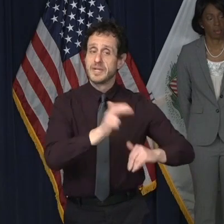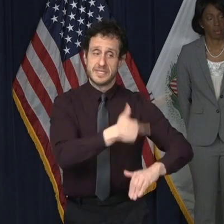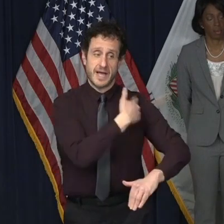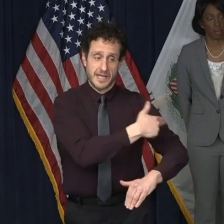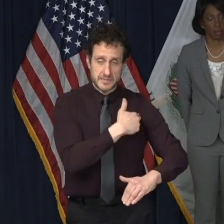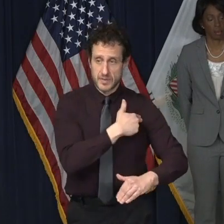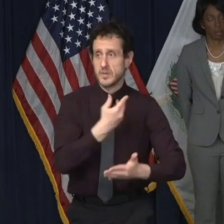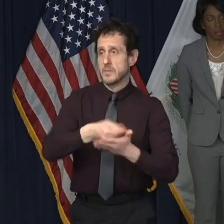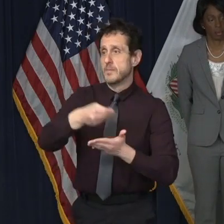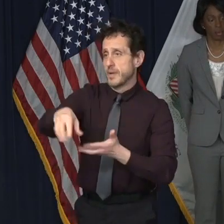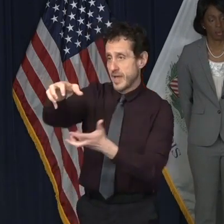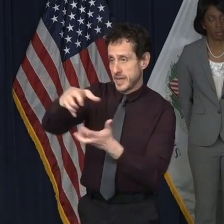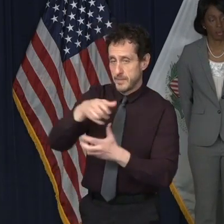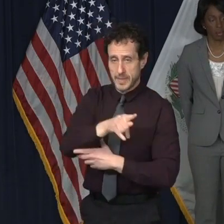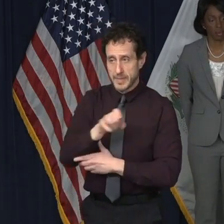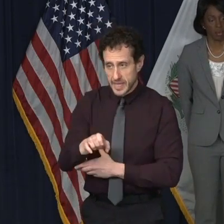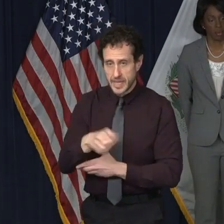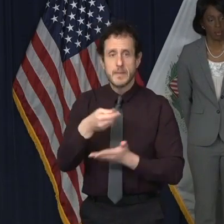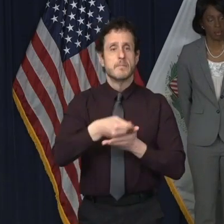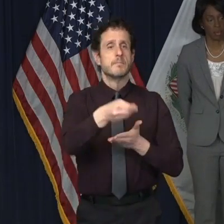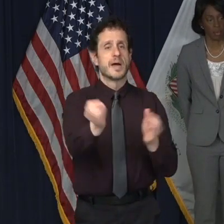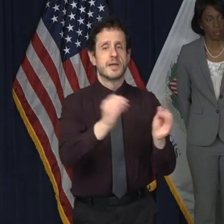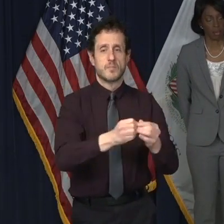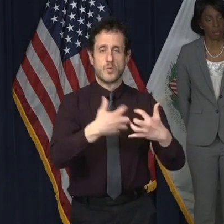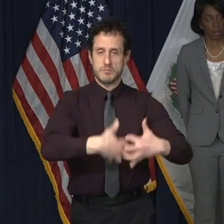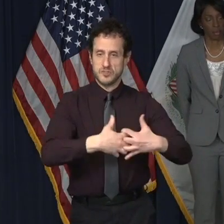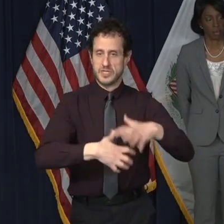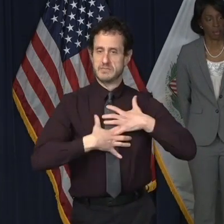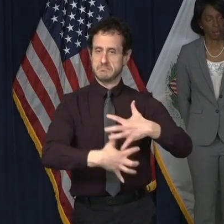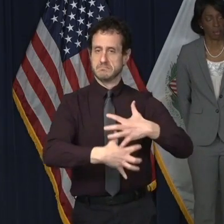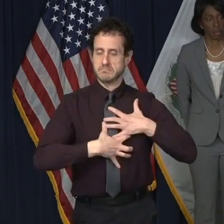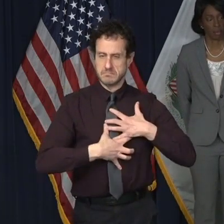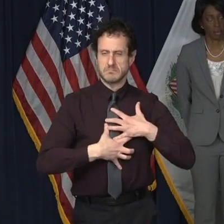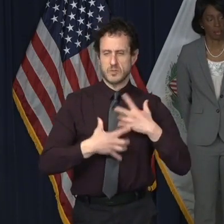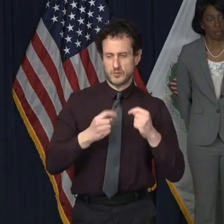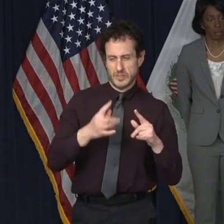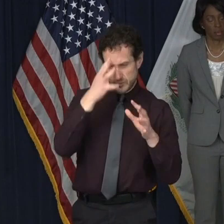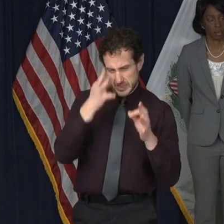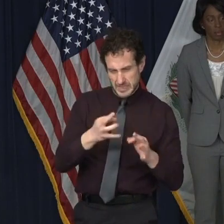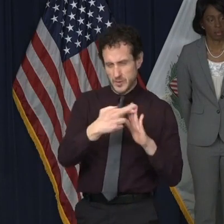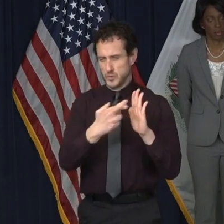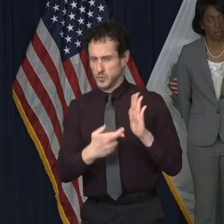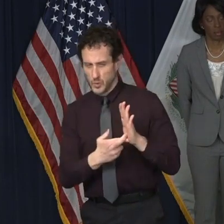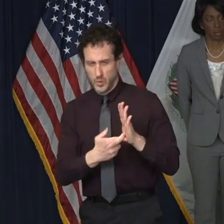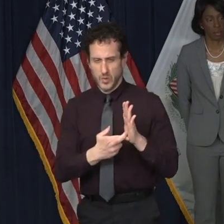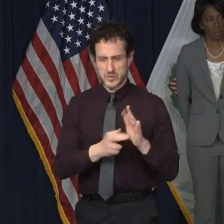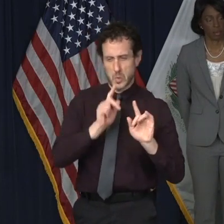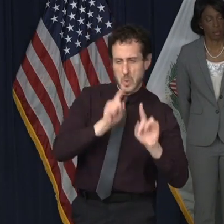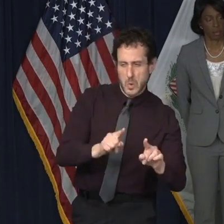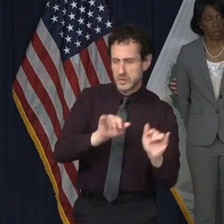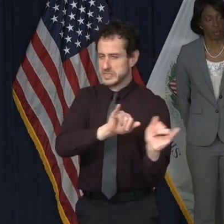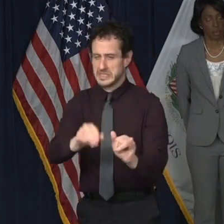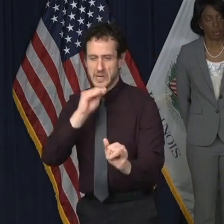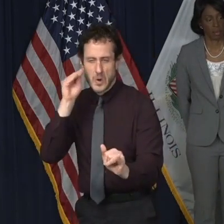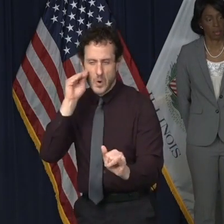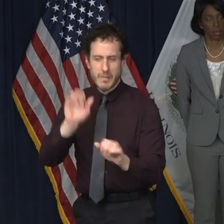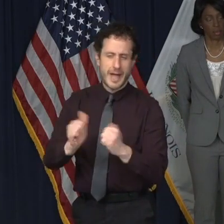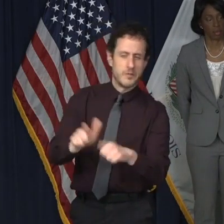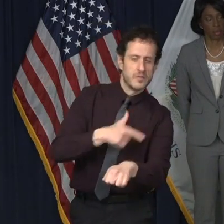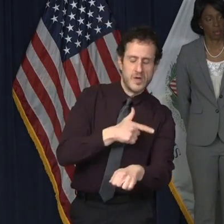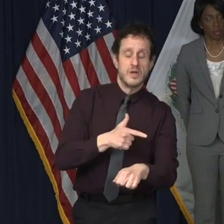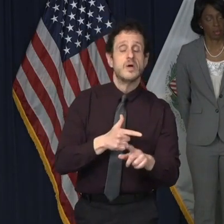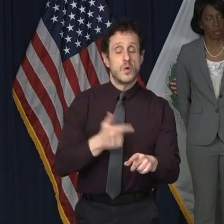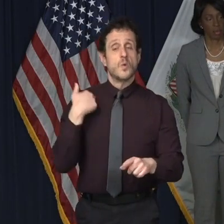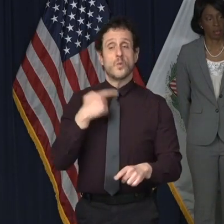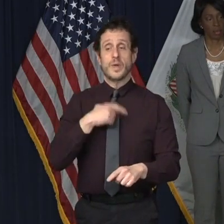and ventilators, and making decisions about mitigation efforts, public officials should assume that the worst